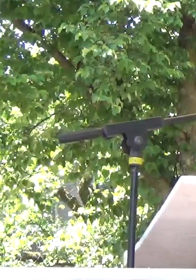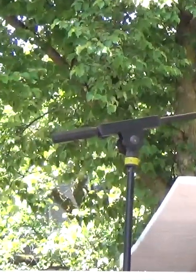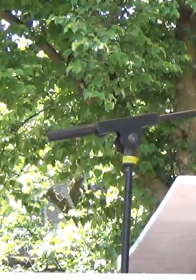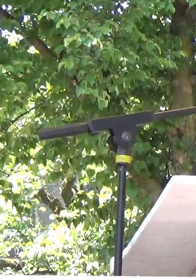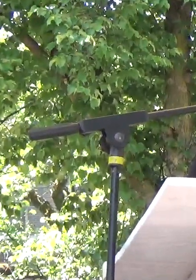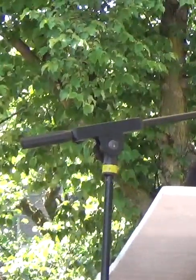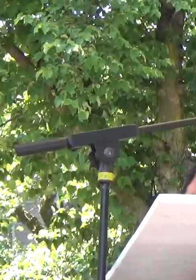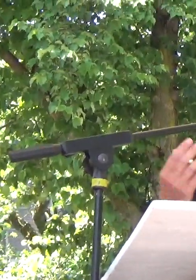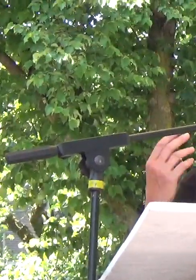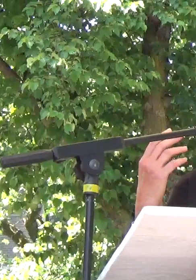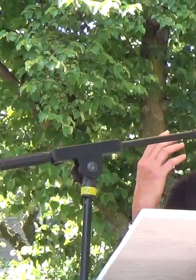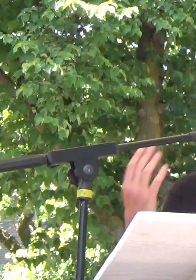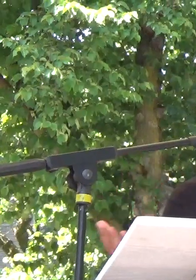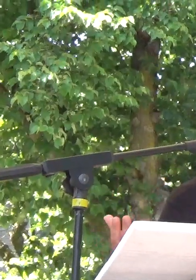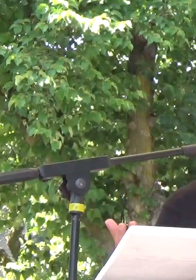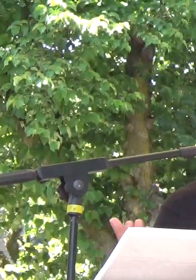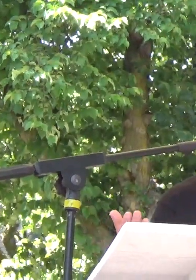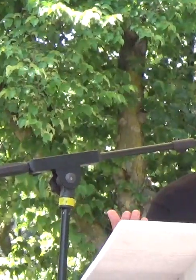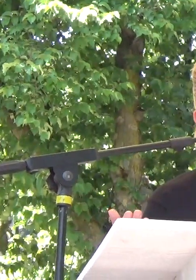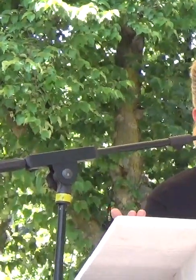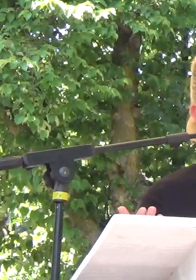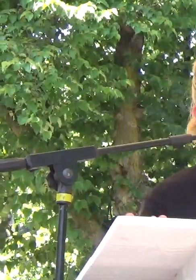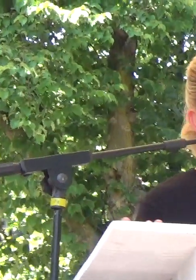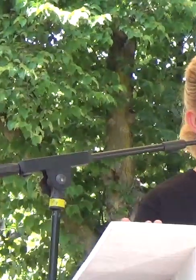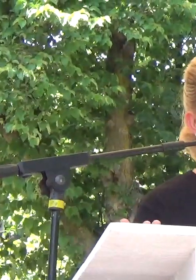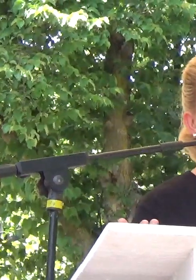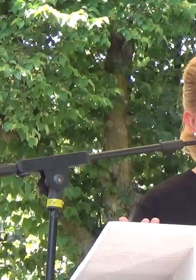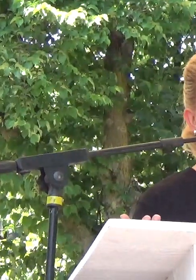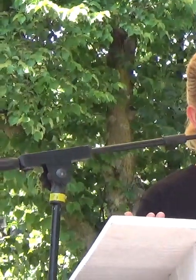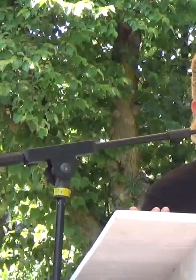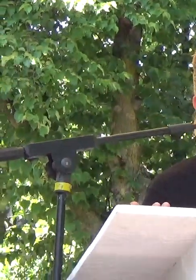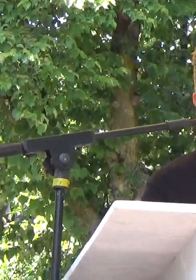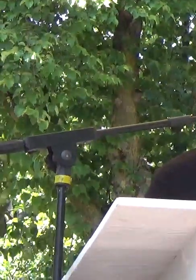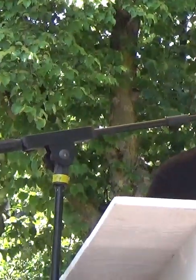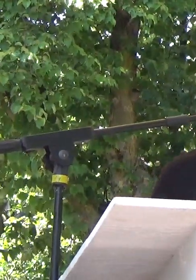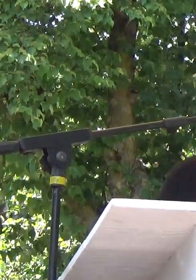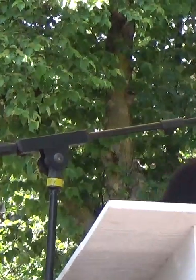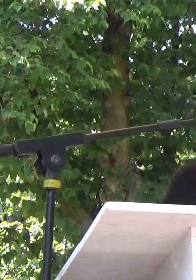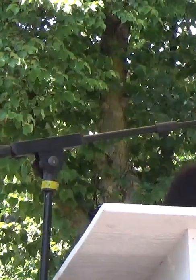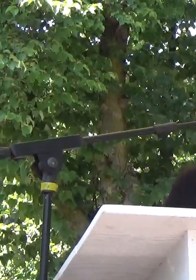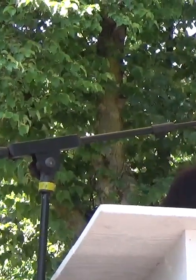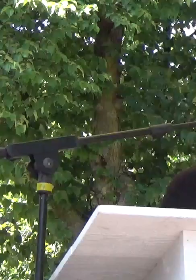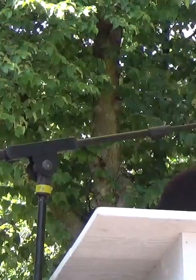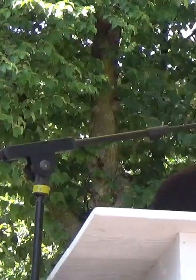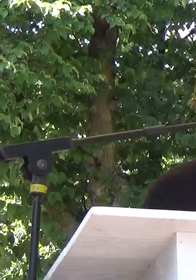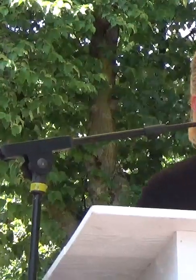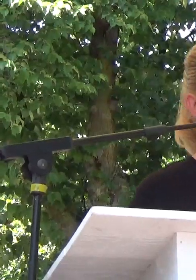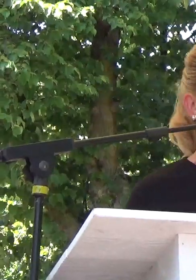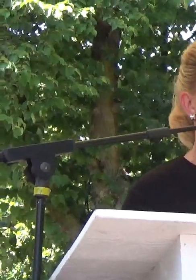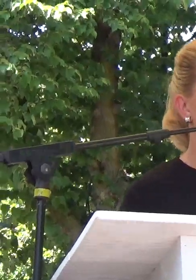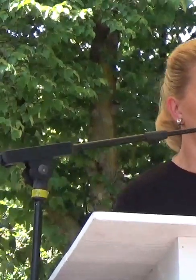last 30 years we have made tremendous progress in the fight against AIDS. But we're only